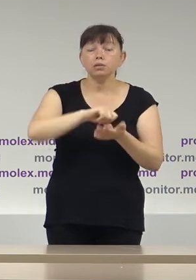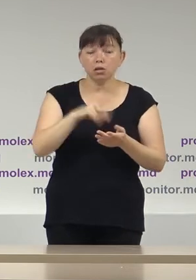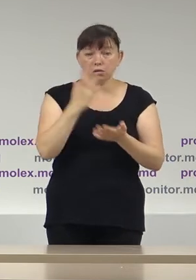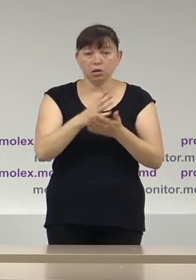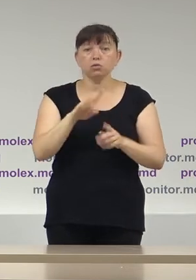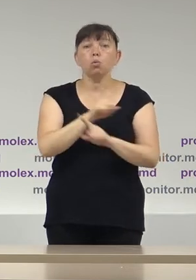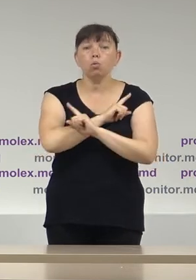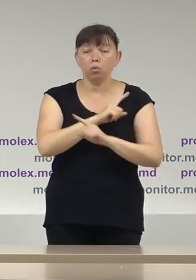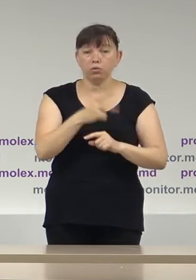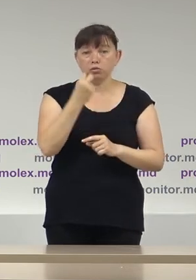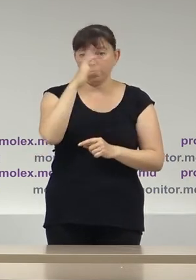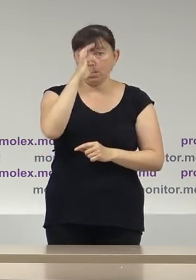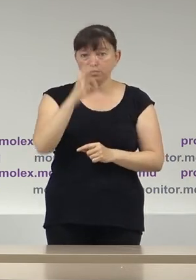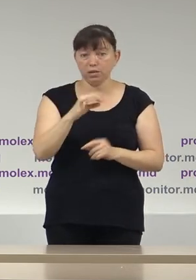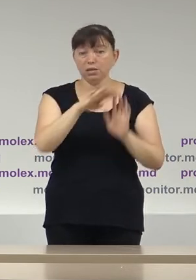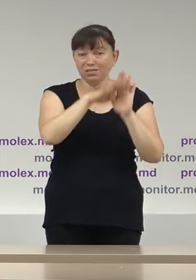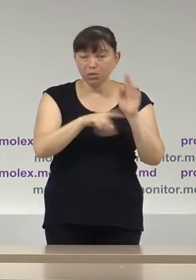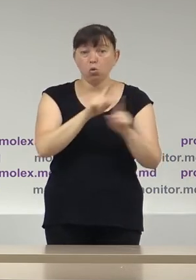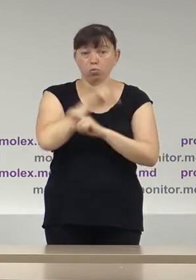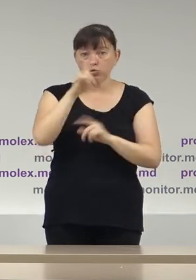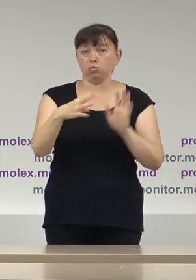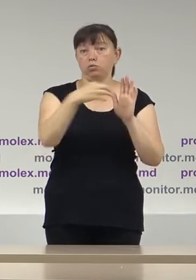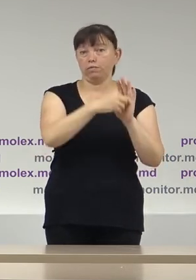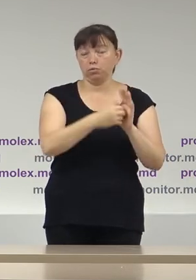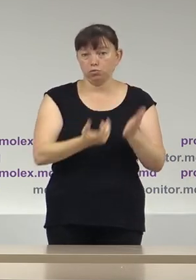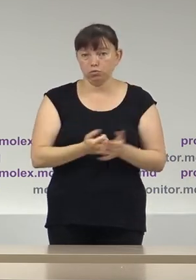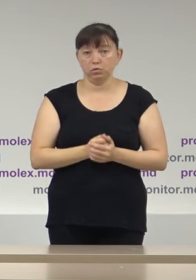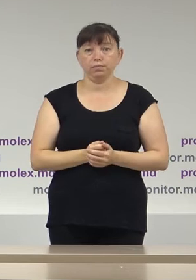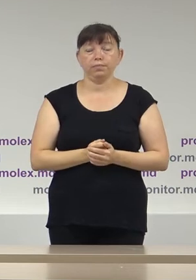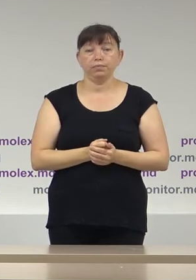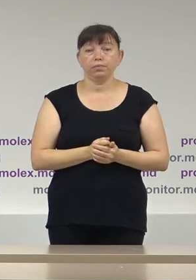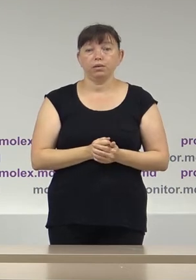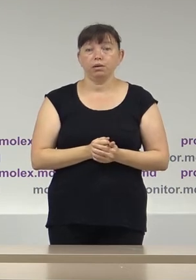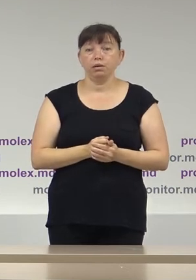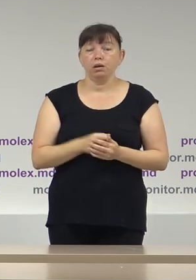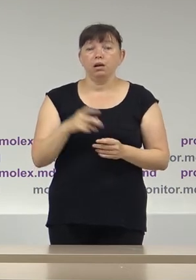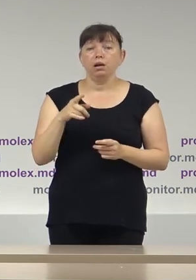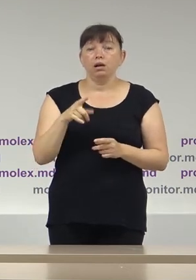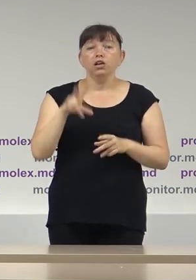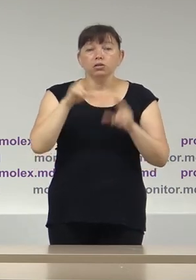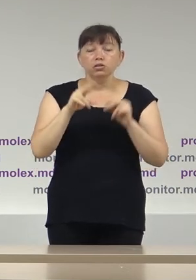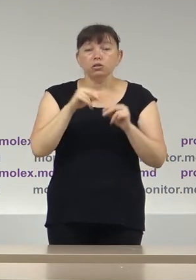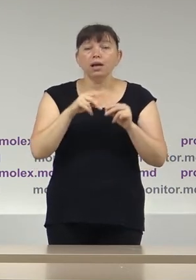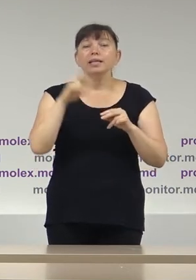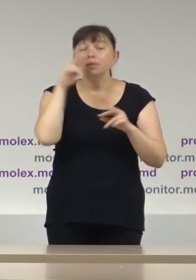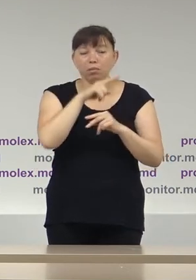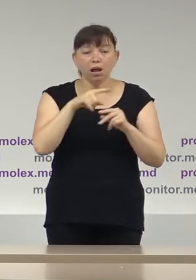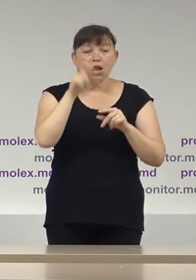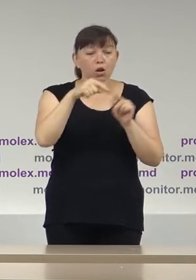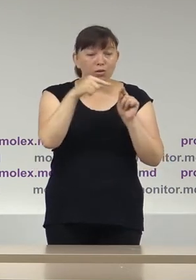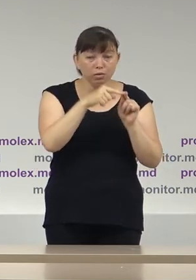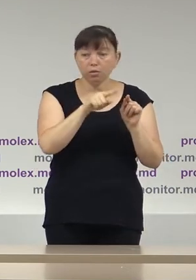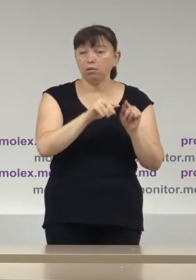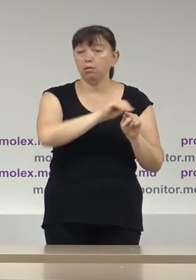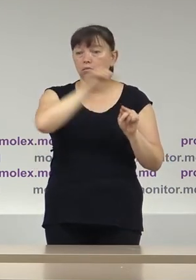lists, we found some errors. In 12% presence of deceased people on the list,